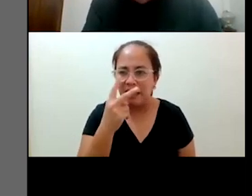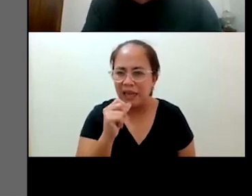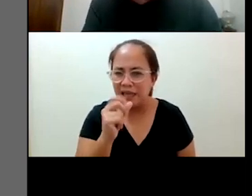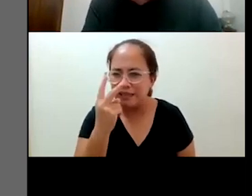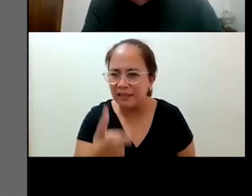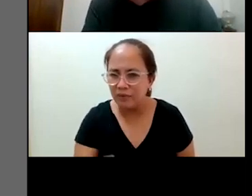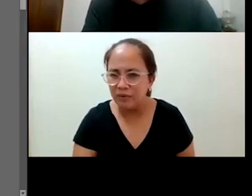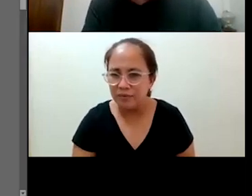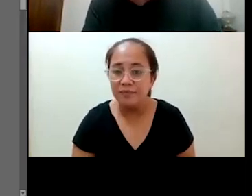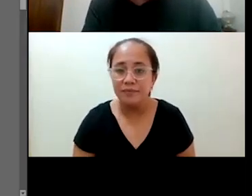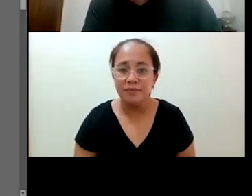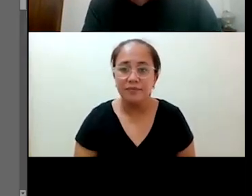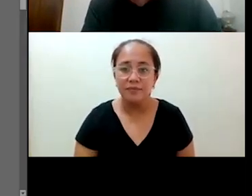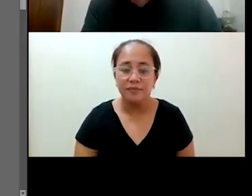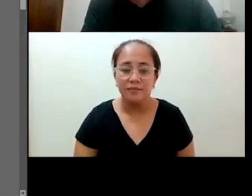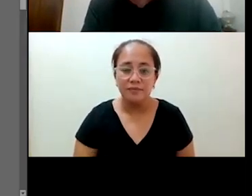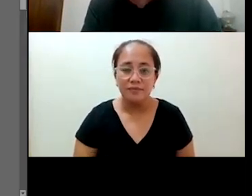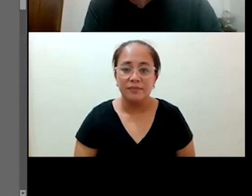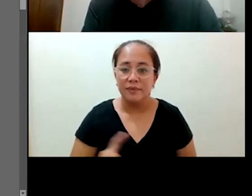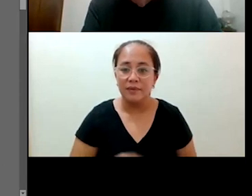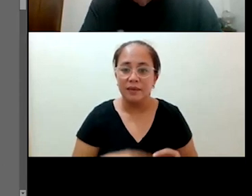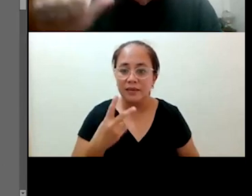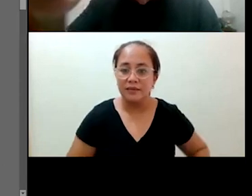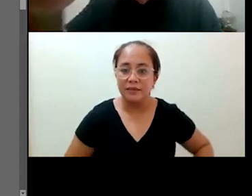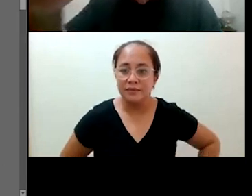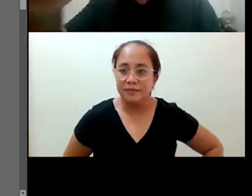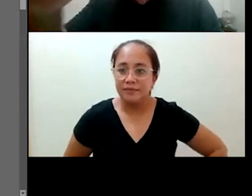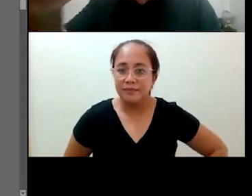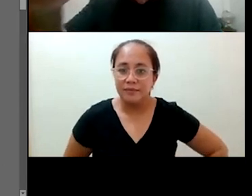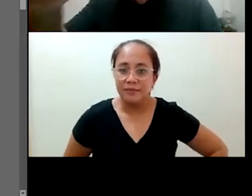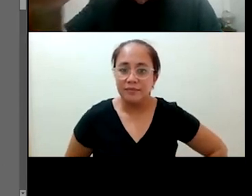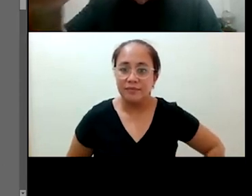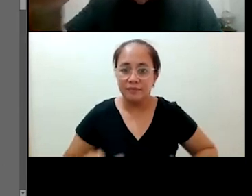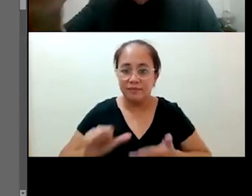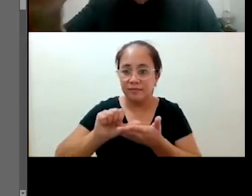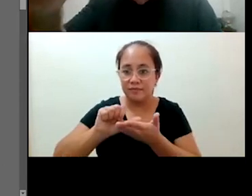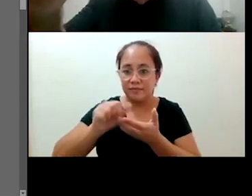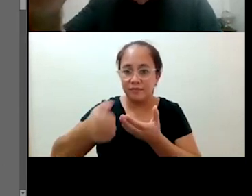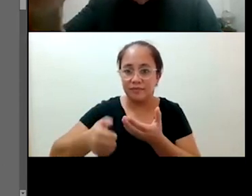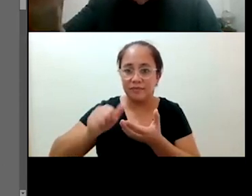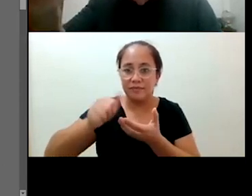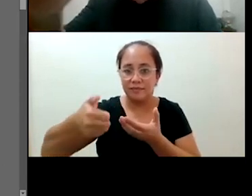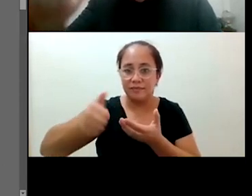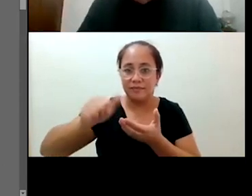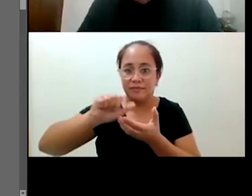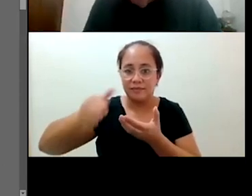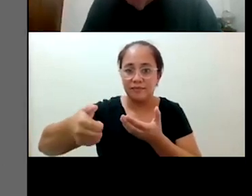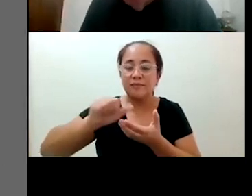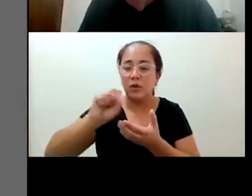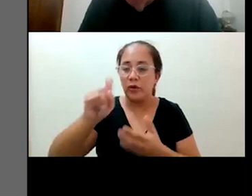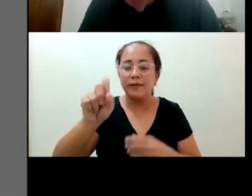thumb out. With the thumb out. Out like this or Yes. like this? Yes, Okay.